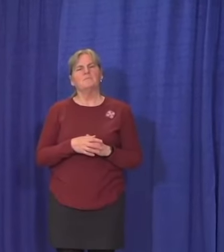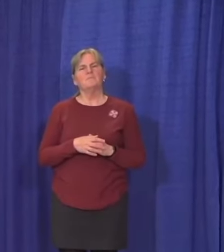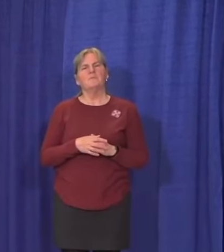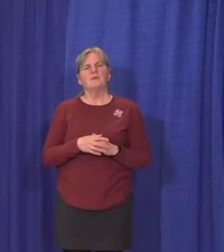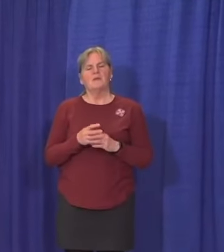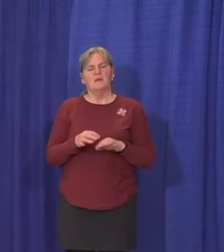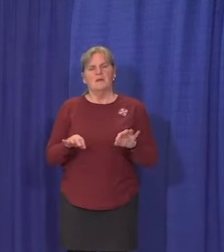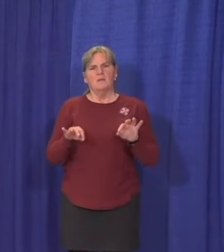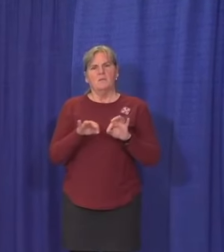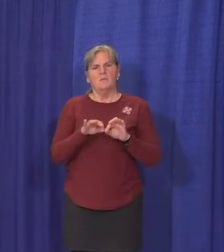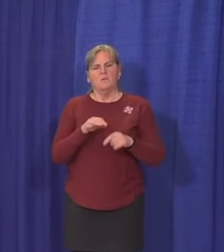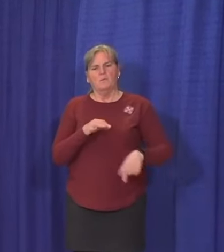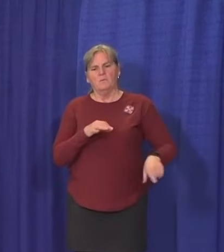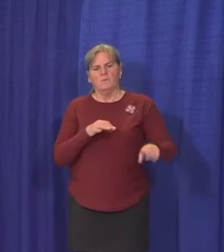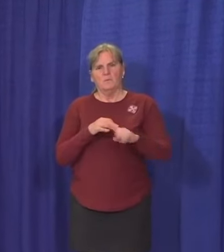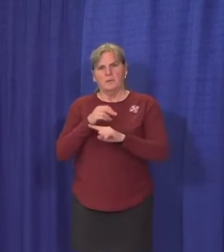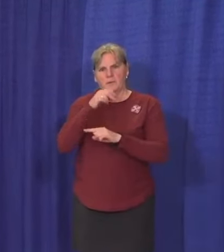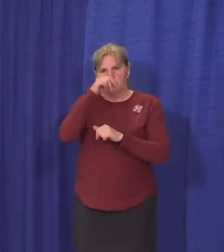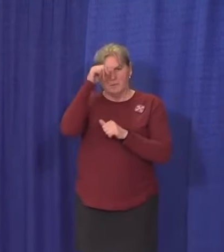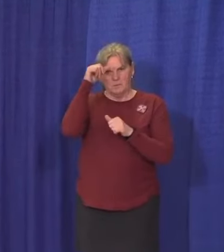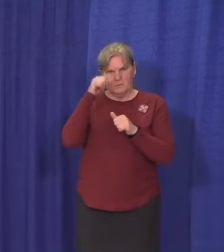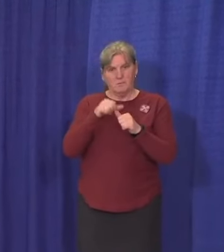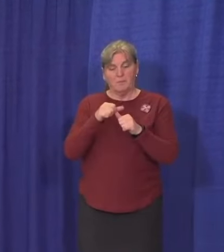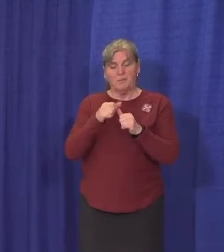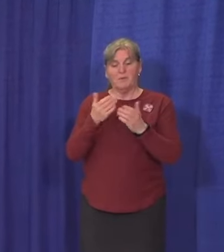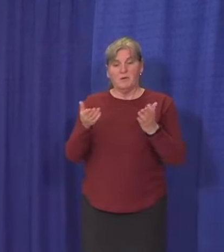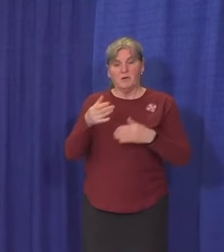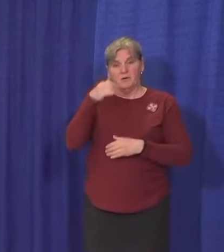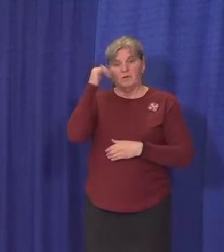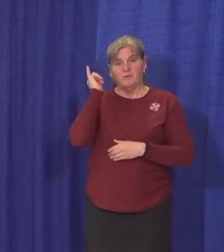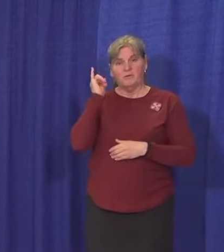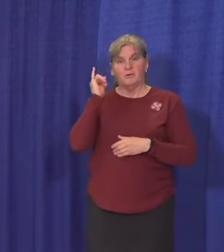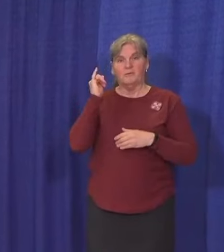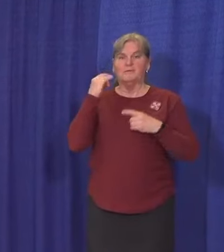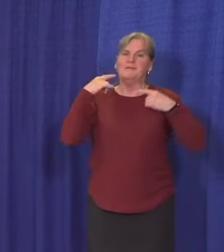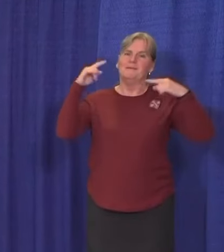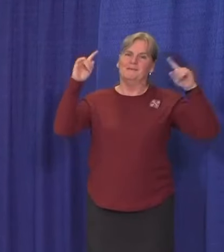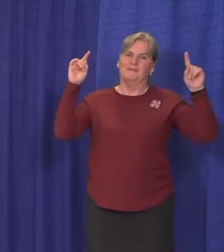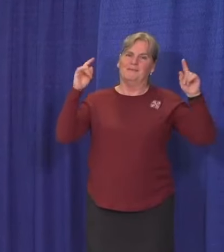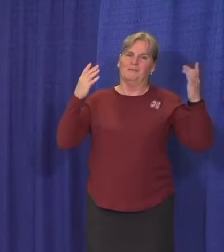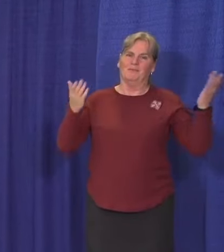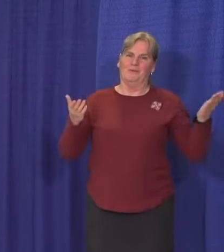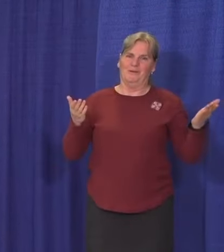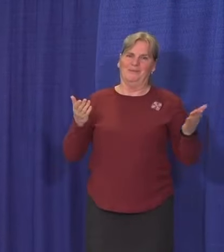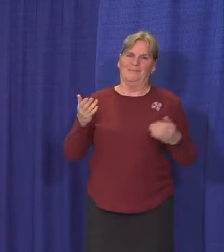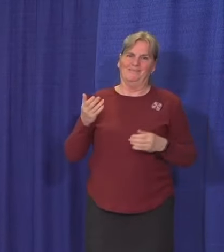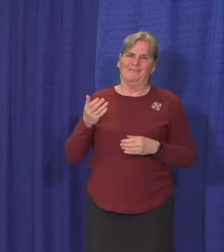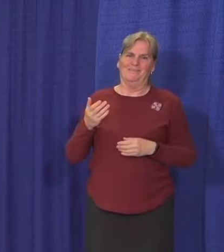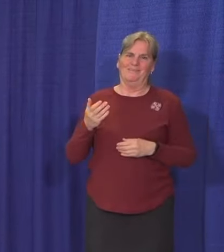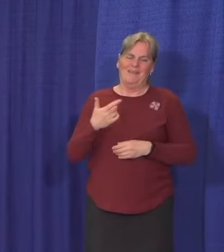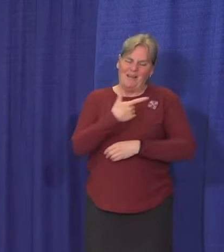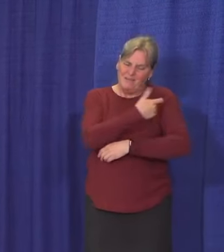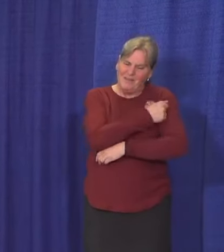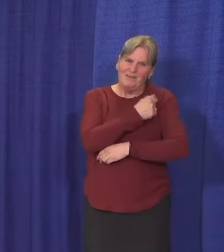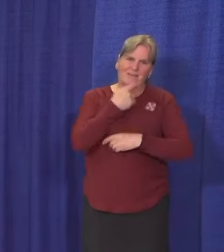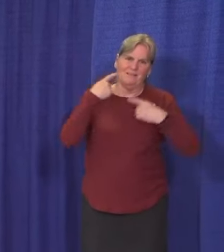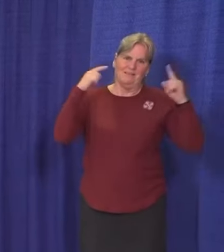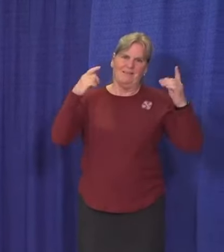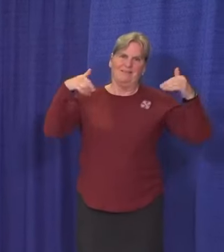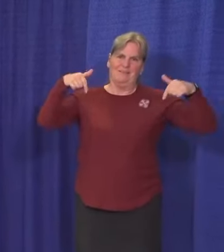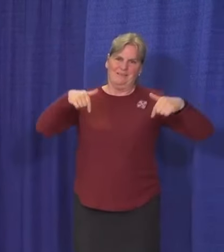remember that we have been wildly successful with vaccines here in the territory, and there have